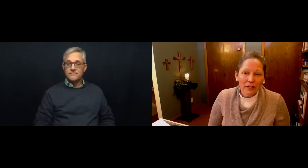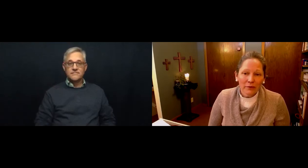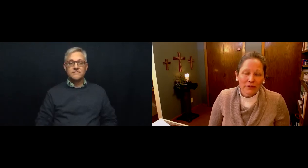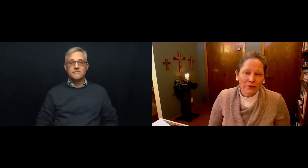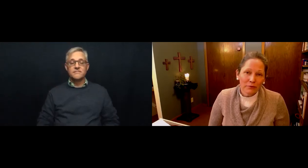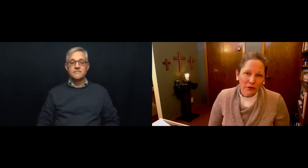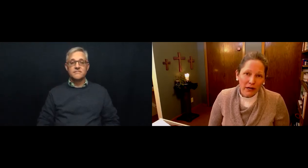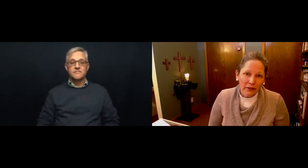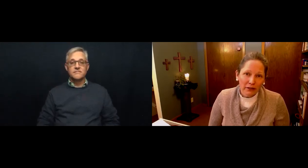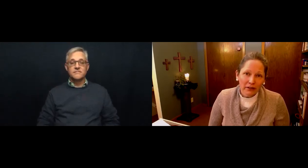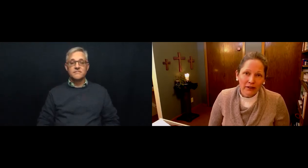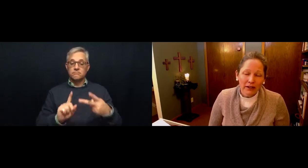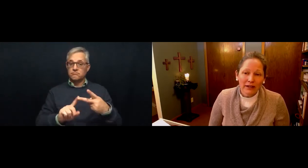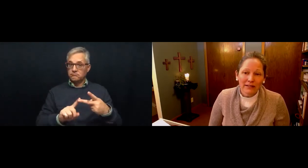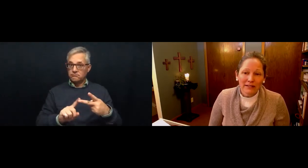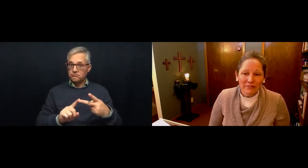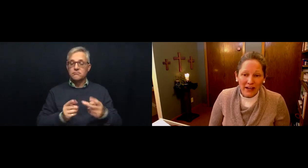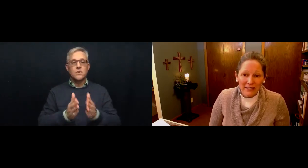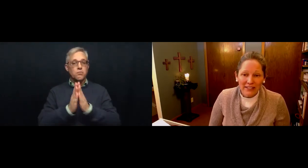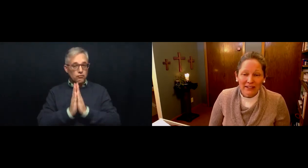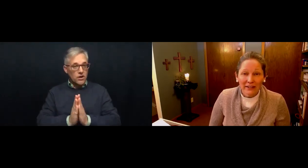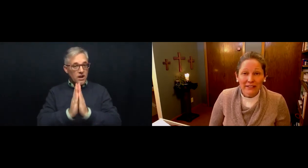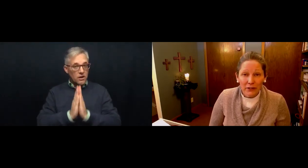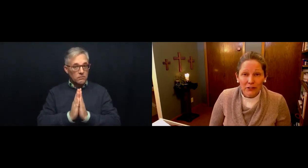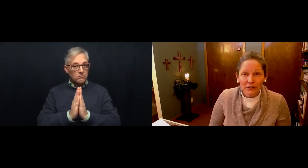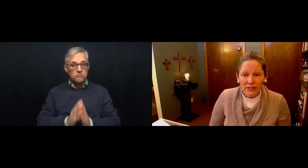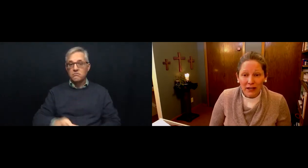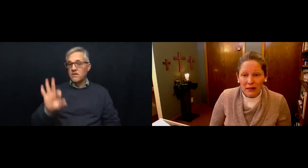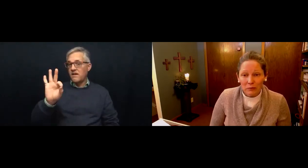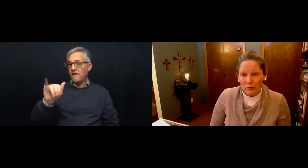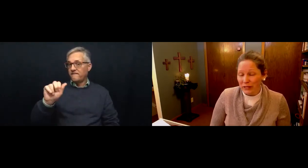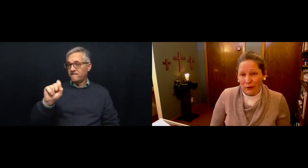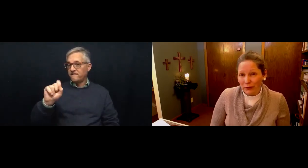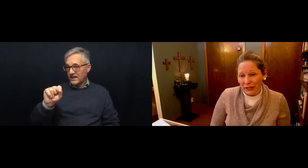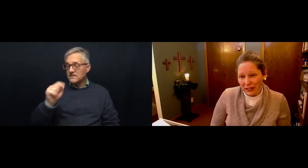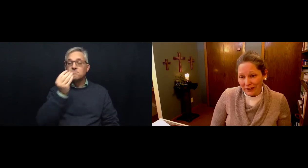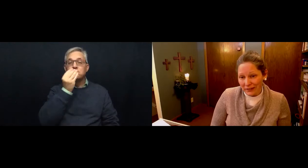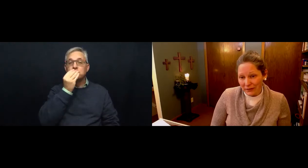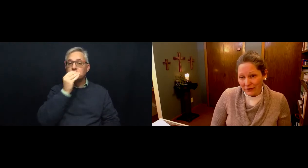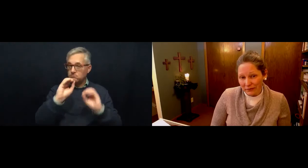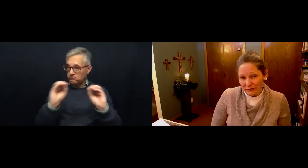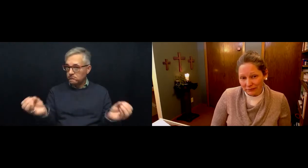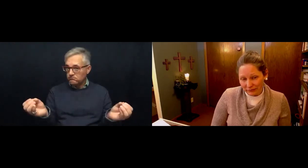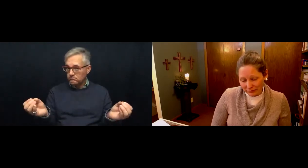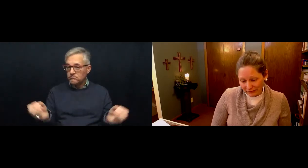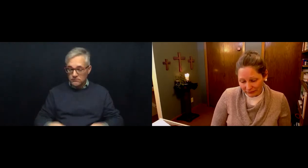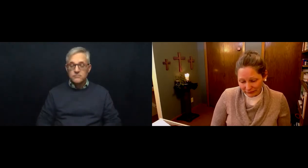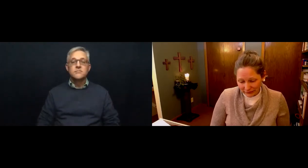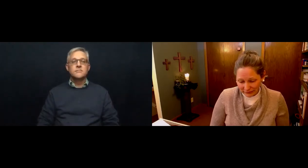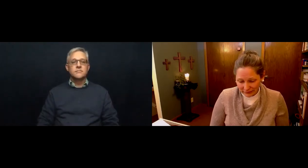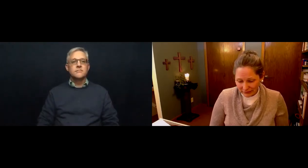Another comes through prayer and fasting, intentional times when we don't eat.